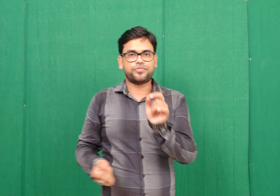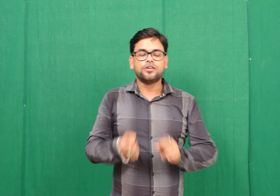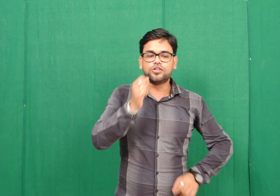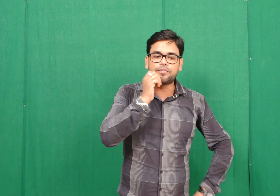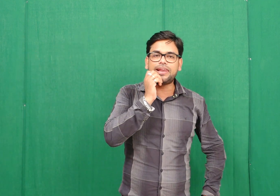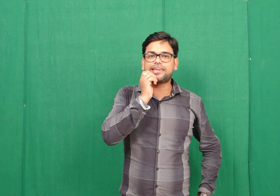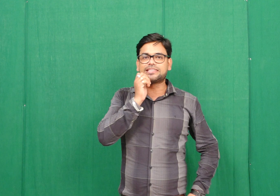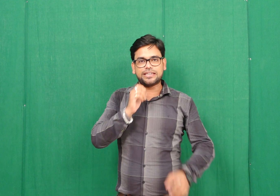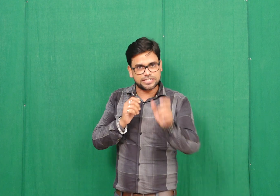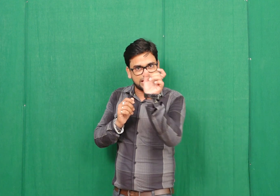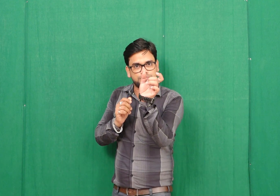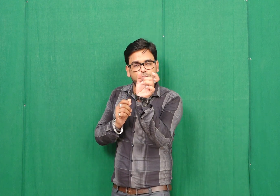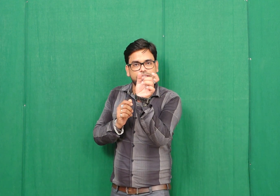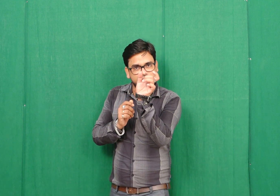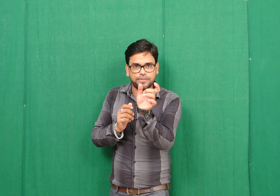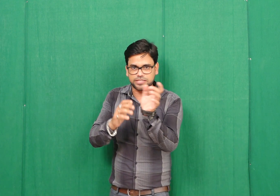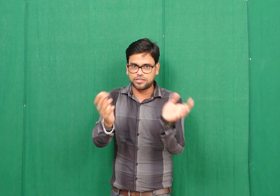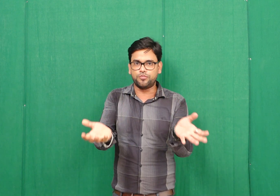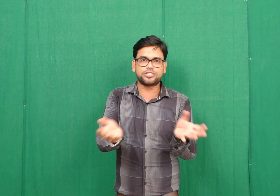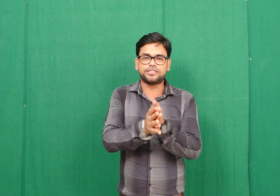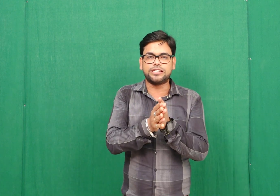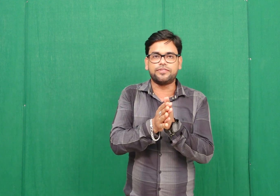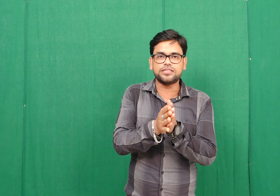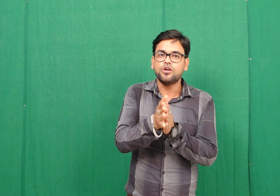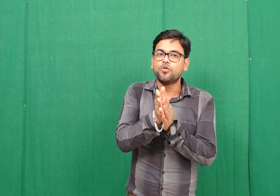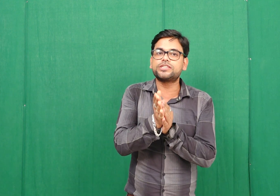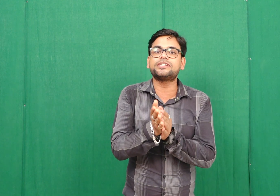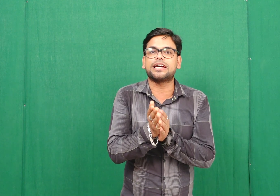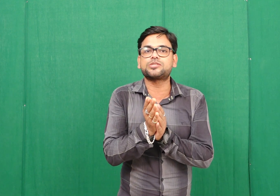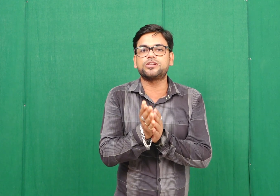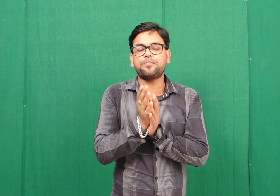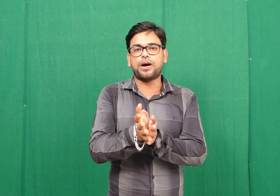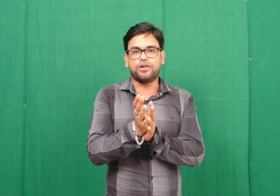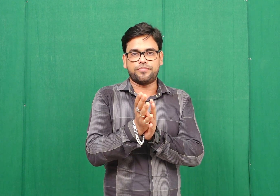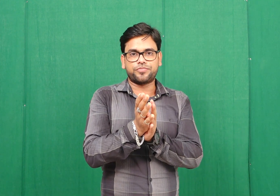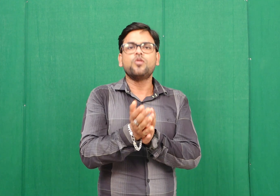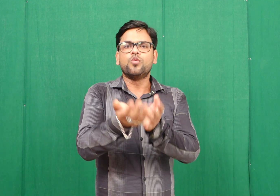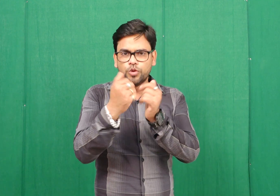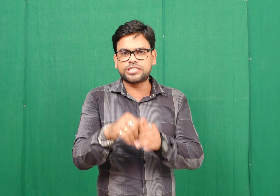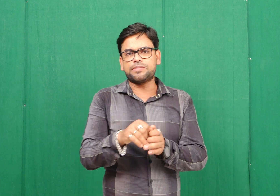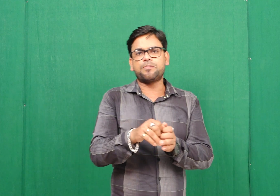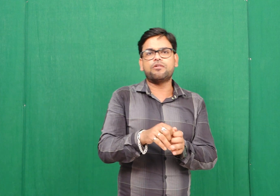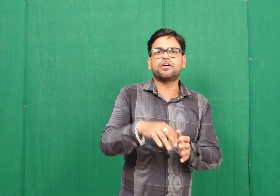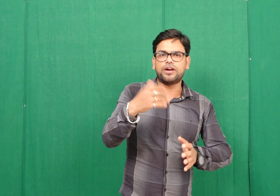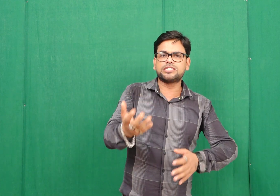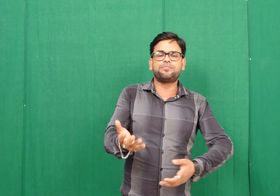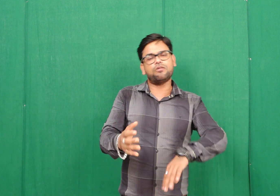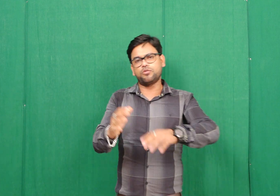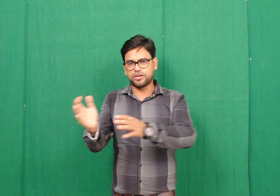So normally I can say transformer is a device. Obviously it's a device which can transfer the power. Which type of power? What is the power? We